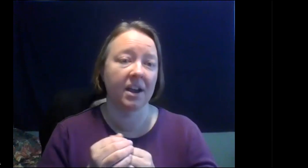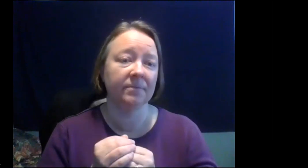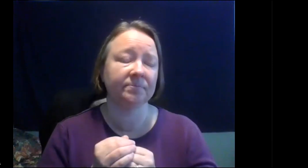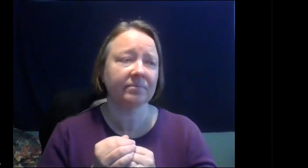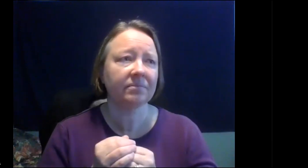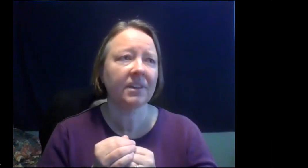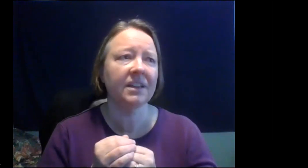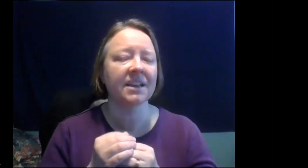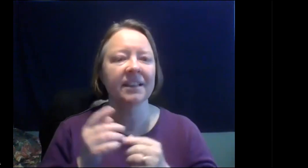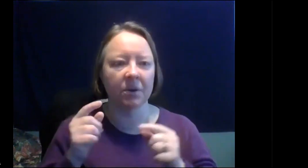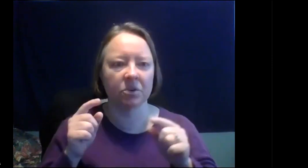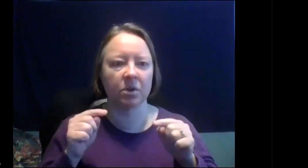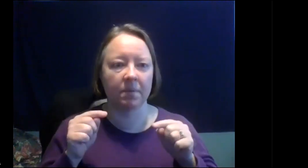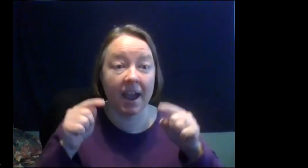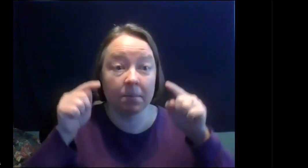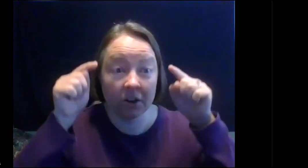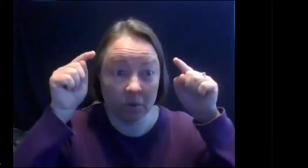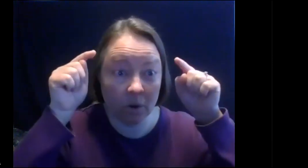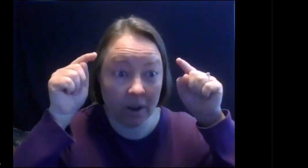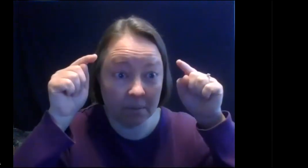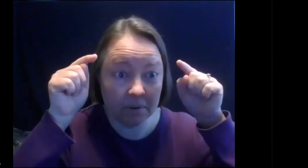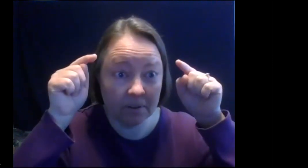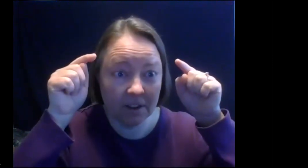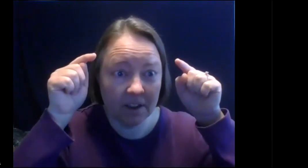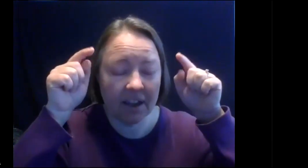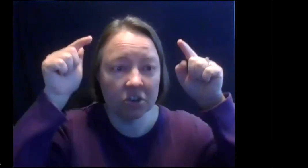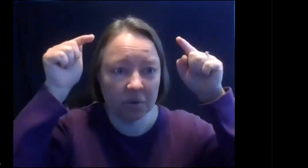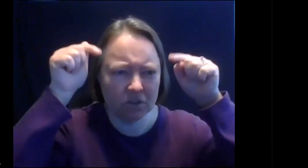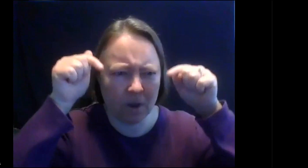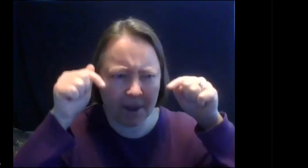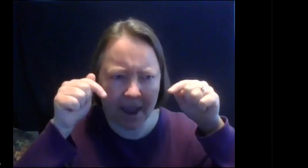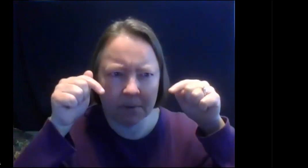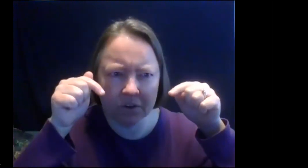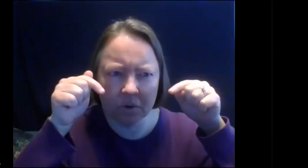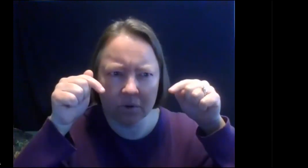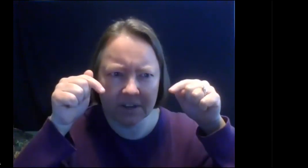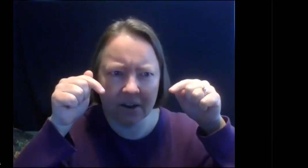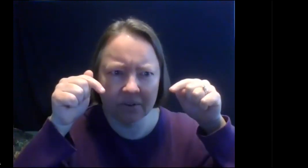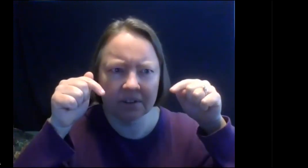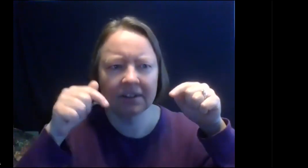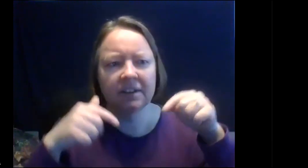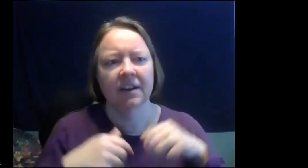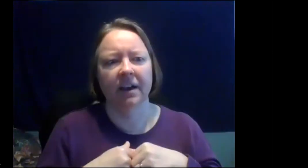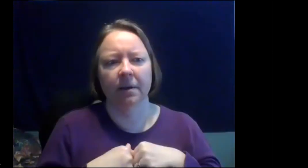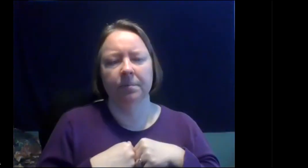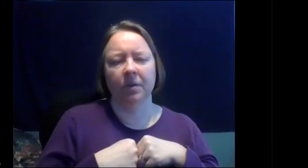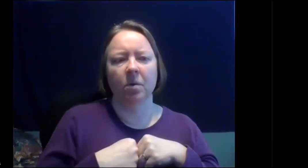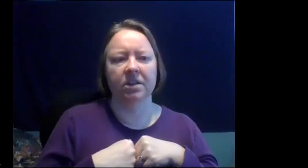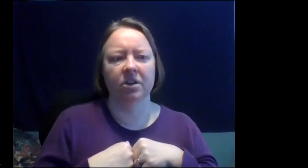why in sign language where my eyebrows will go up, and there's reasons why my eyebrows will go down. One of